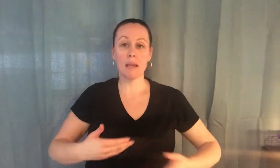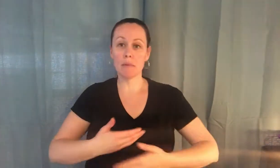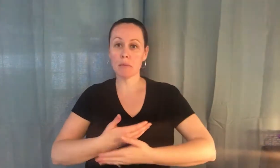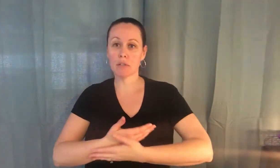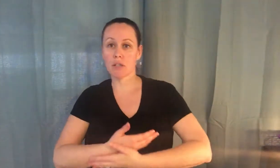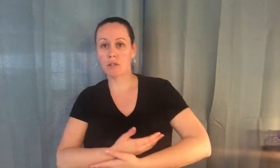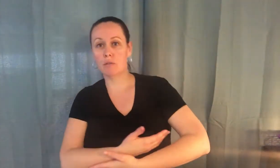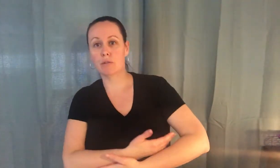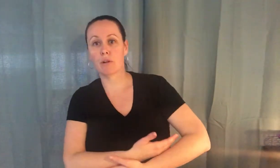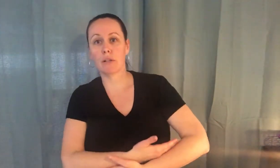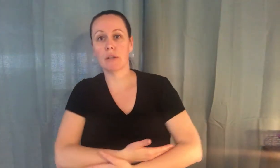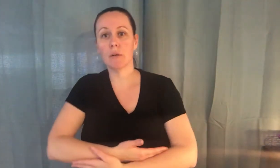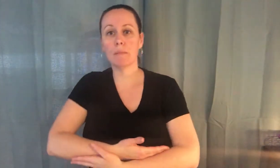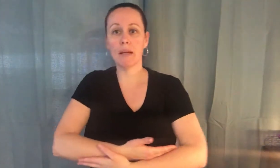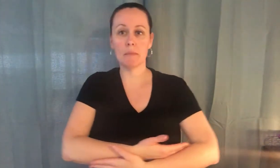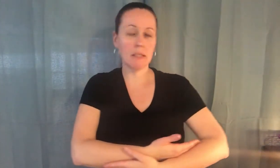Baby, which I showed you earlier. Baby.